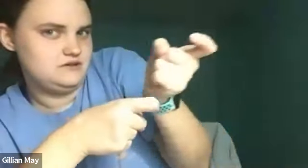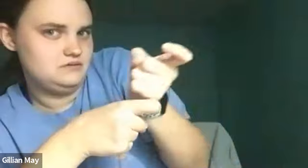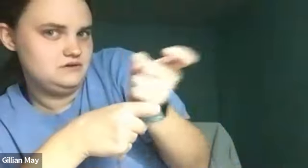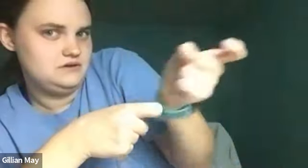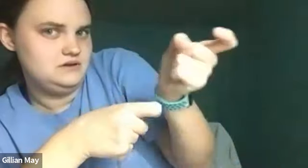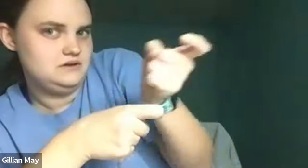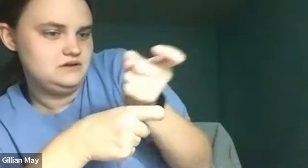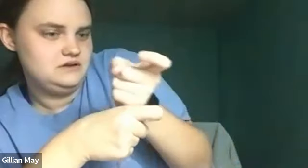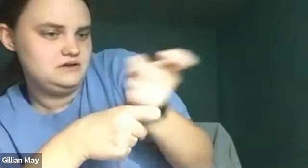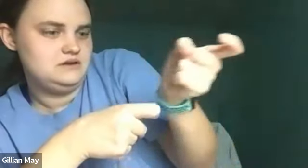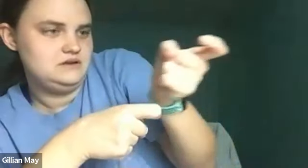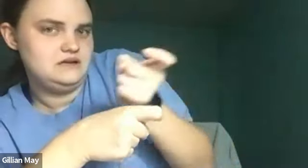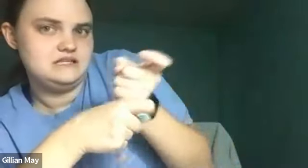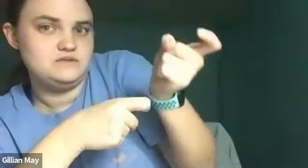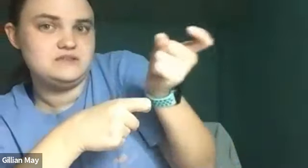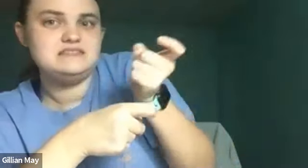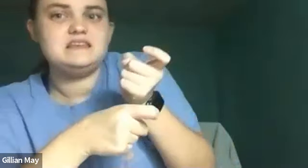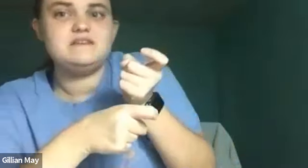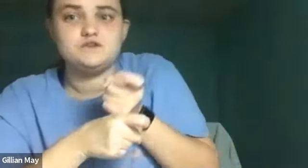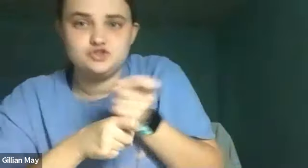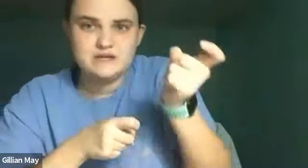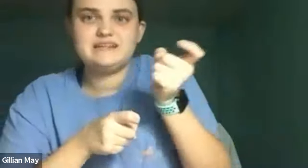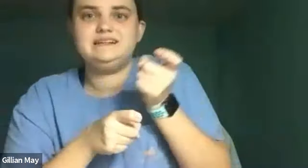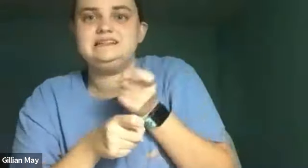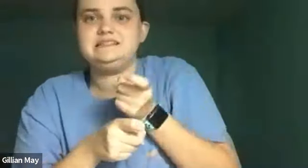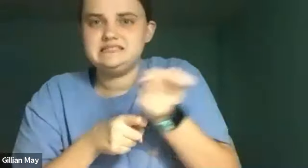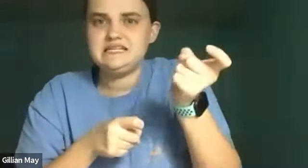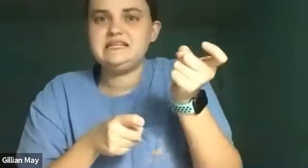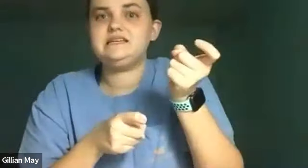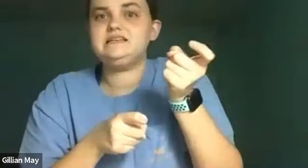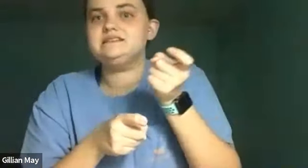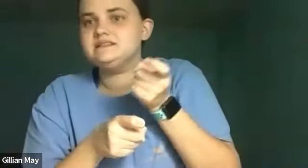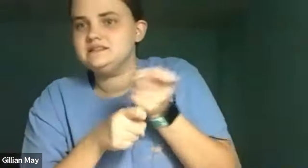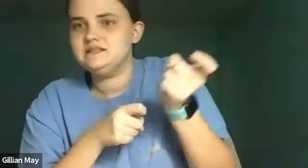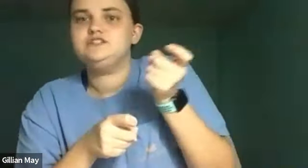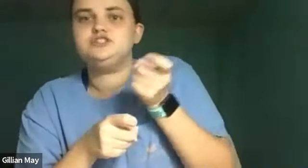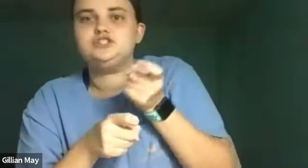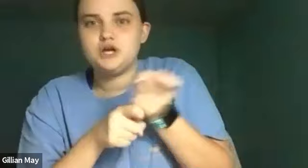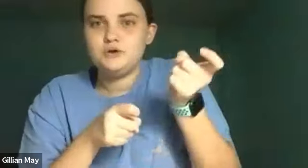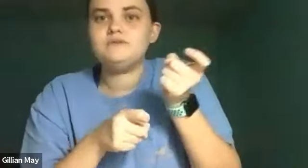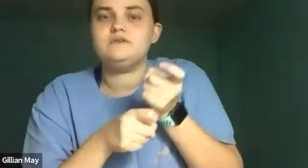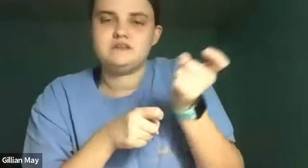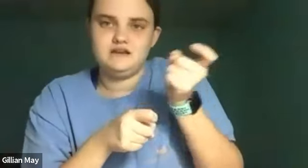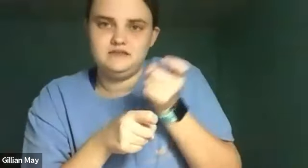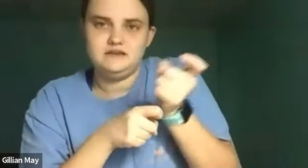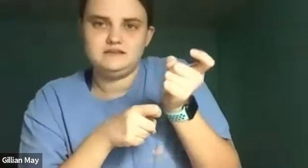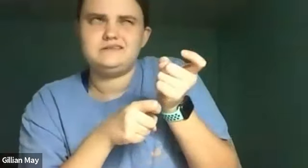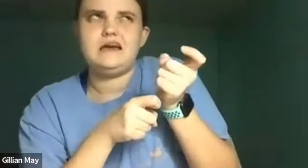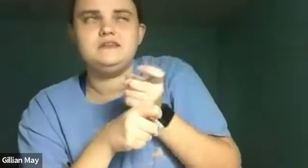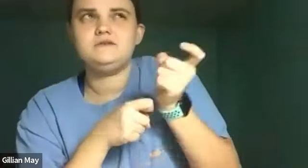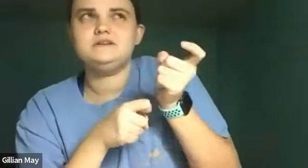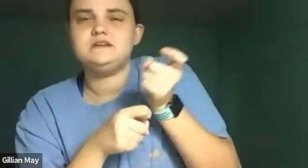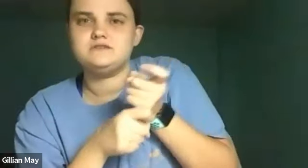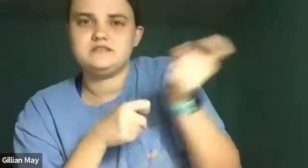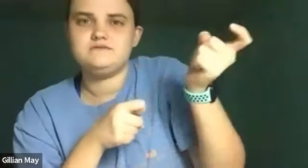slow. And so this is a sign for trick, tease, joke, those kind of things. I think there is another sign for